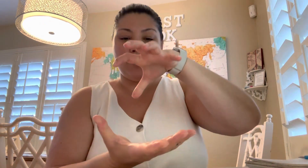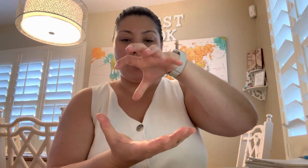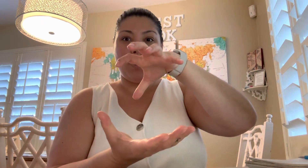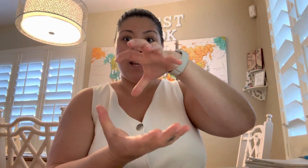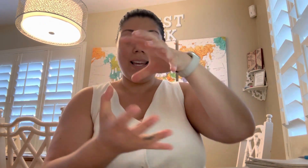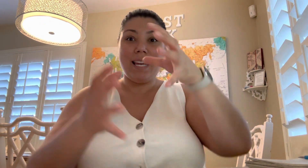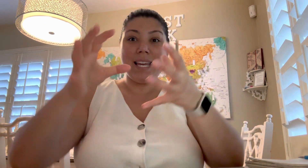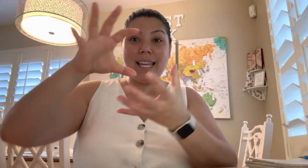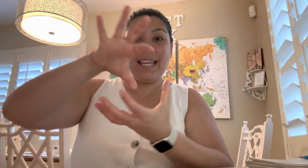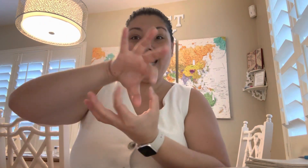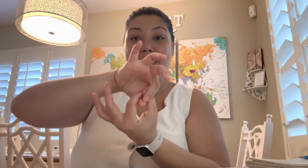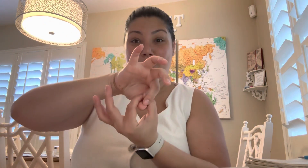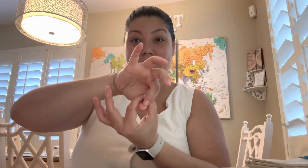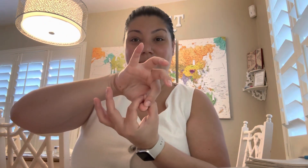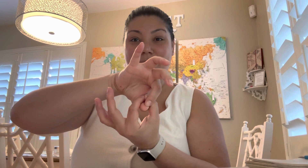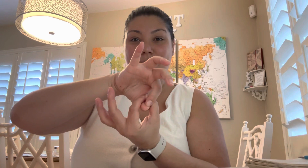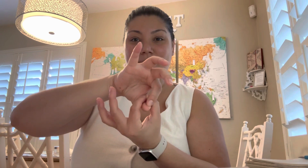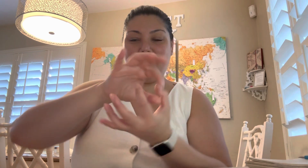So ecosystem.